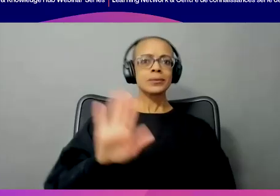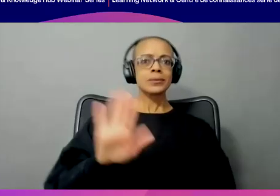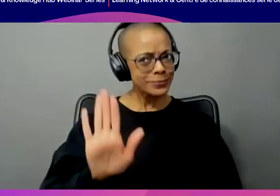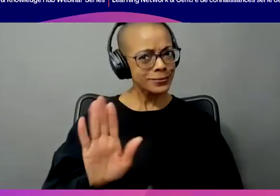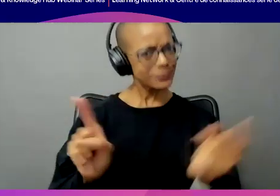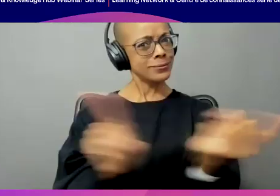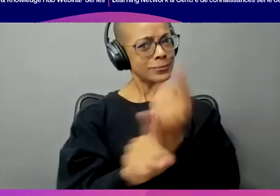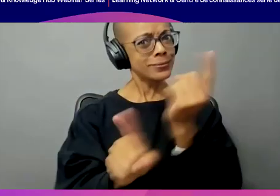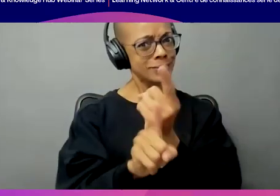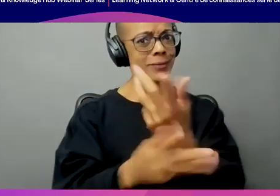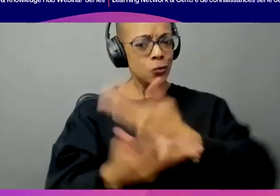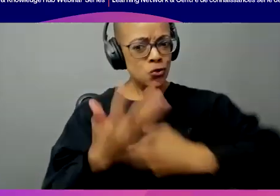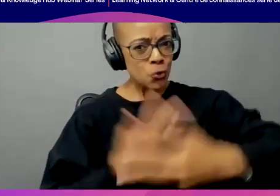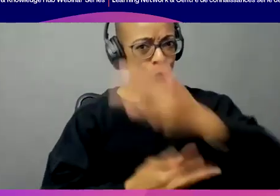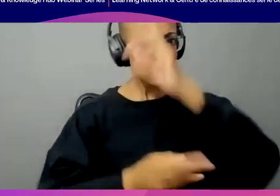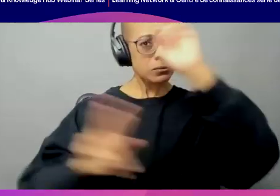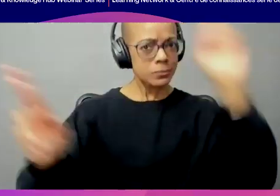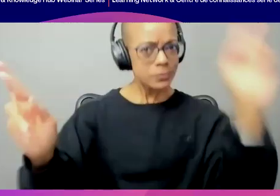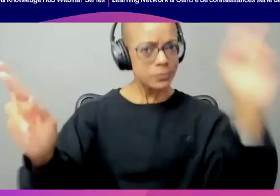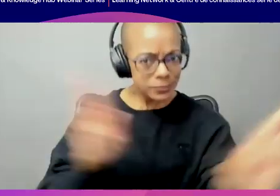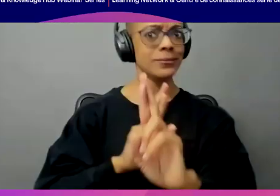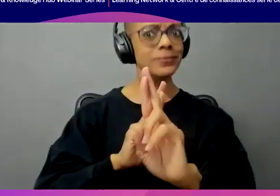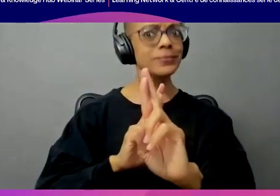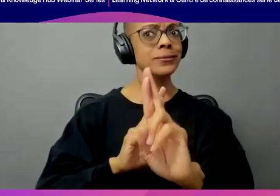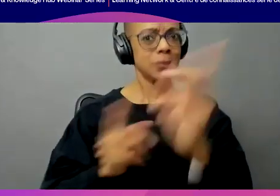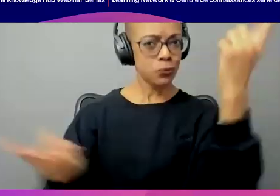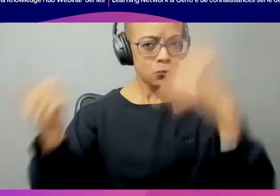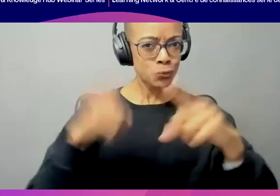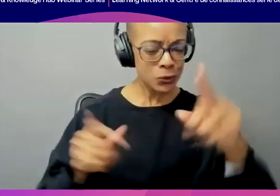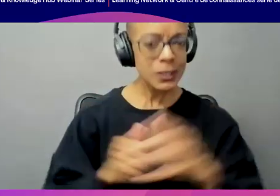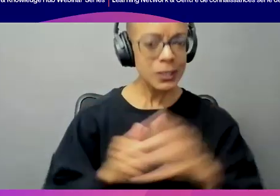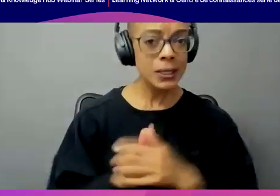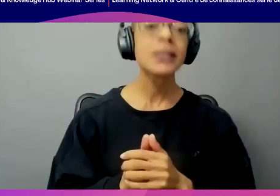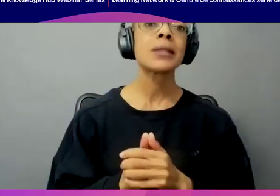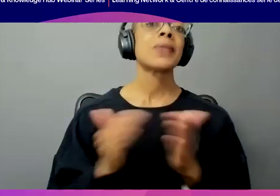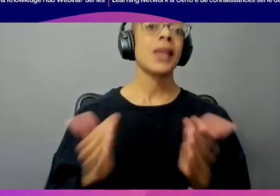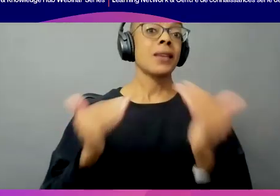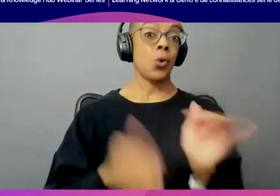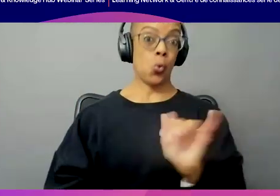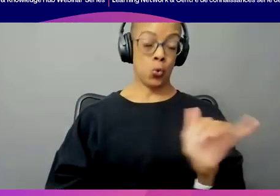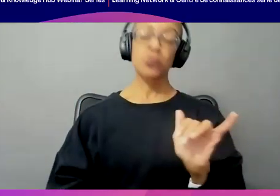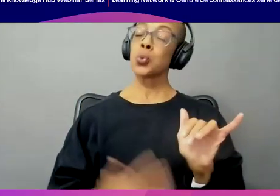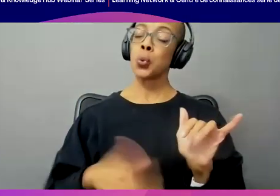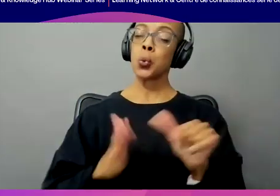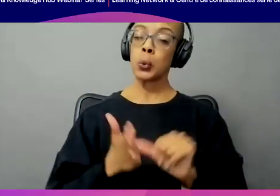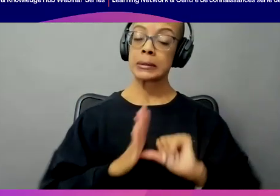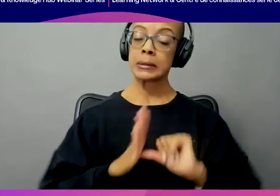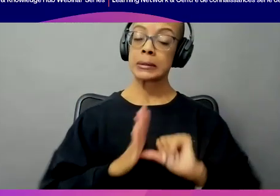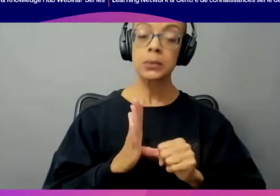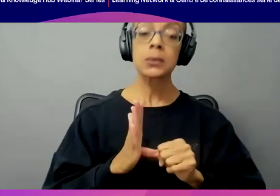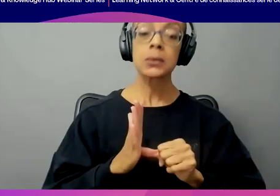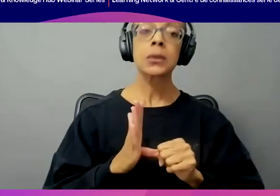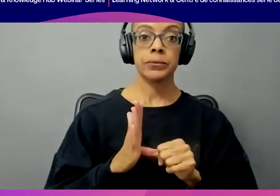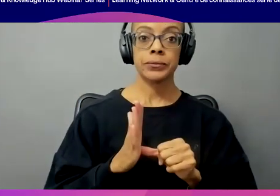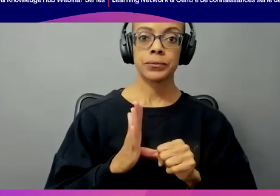the social elements that everybody's part of. And then I think a really big one is the issue of, which I